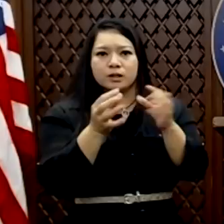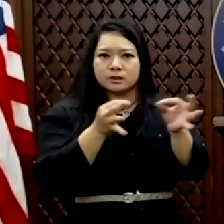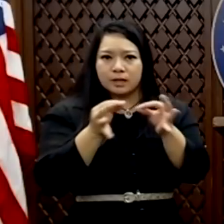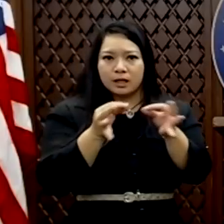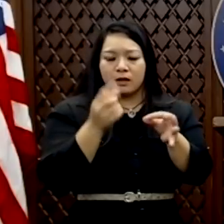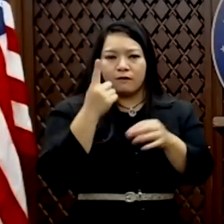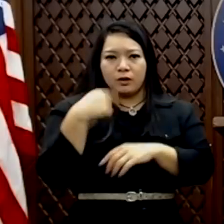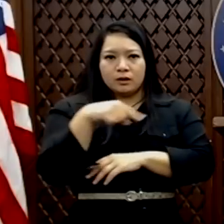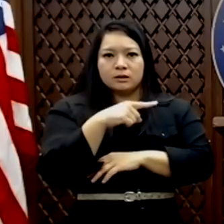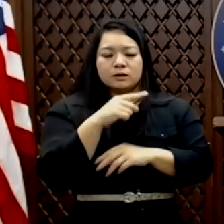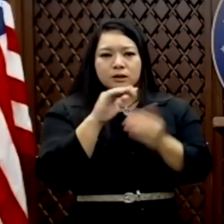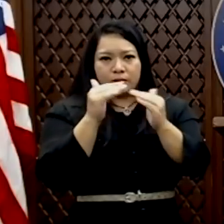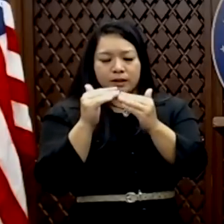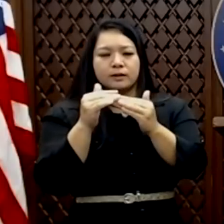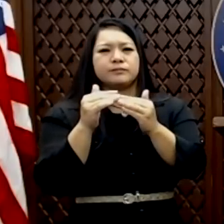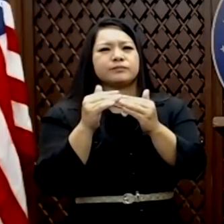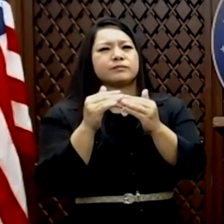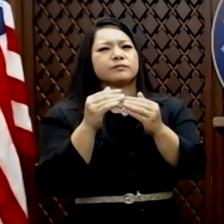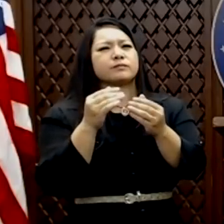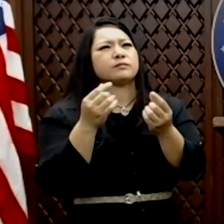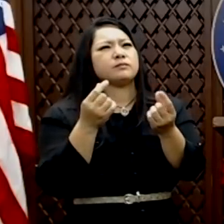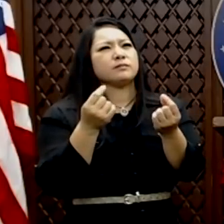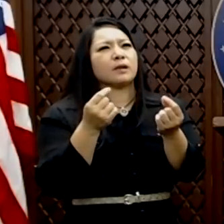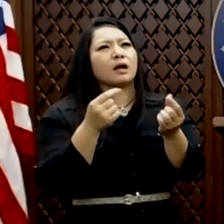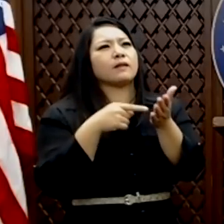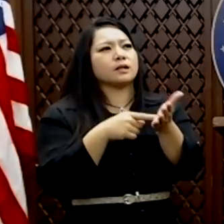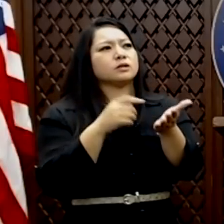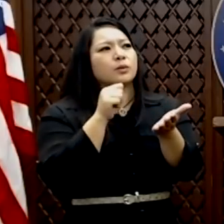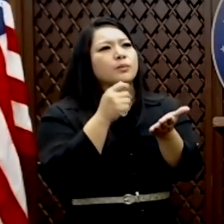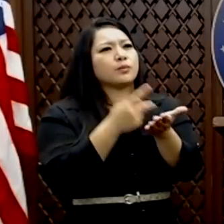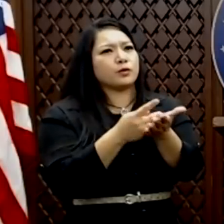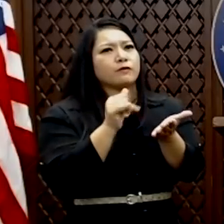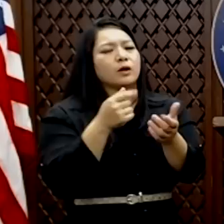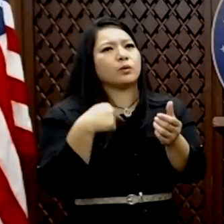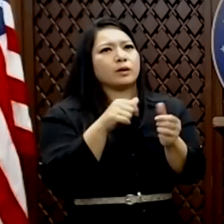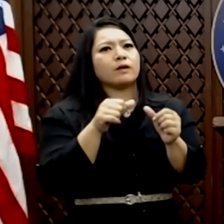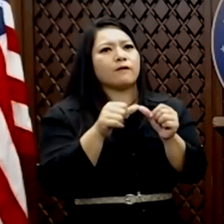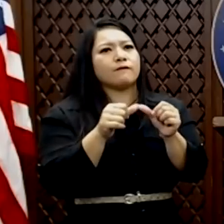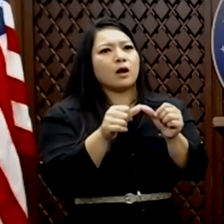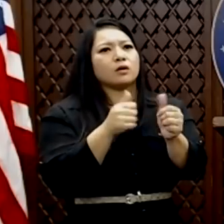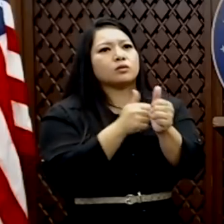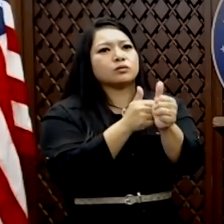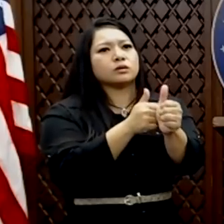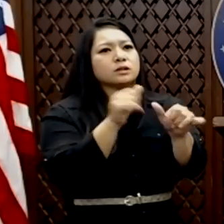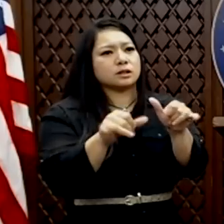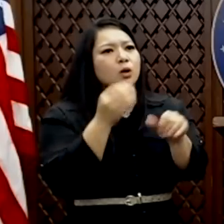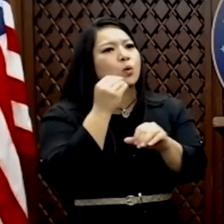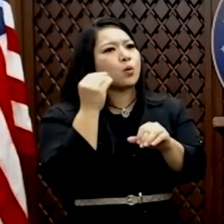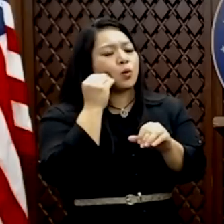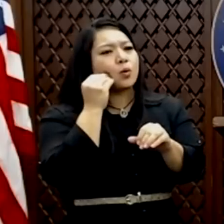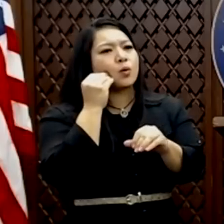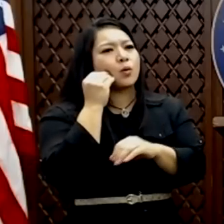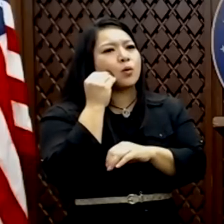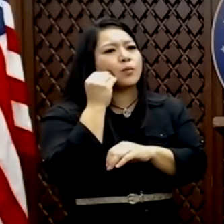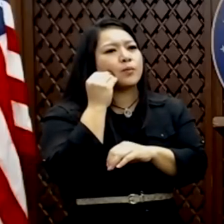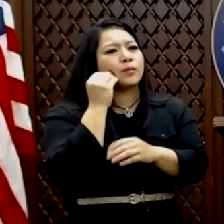But does this prove that if we do follow these effective measures to stay at home, personal hygiene and the like, that